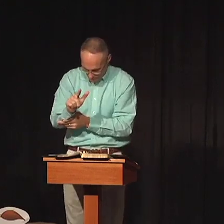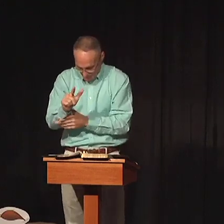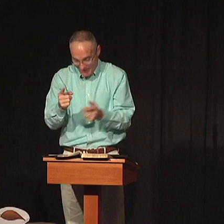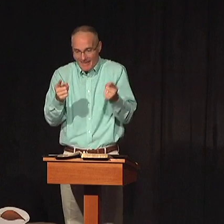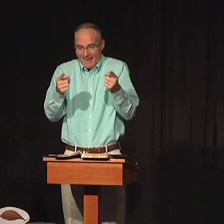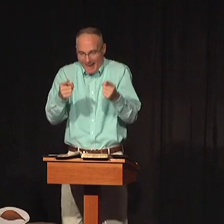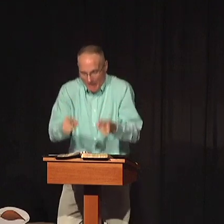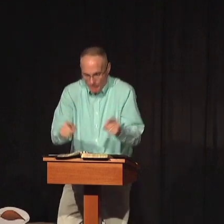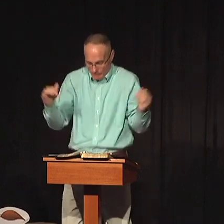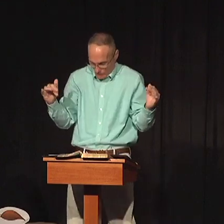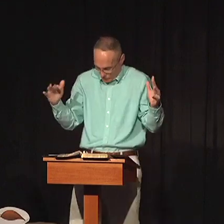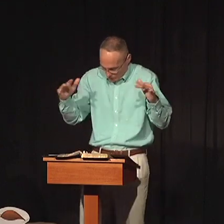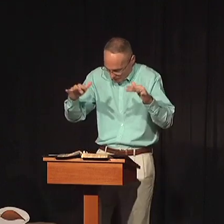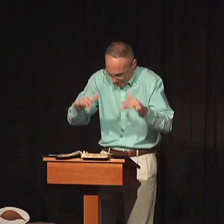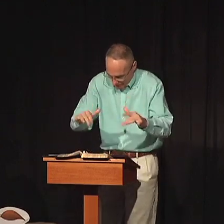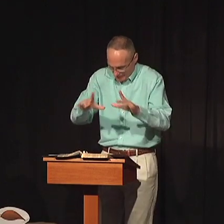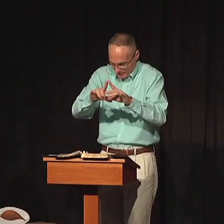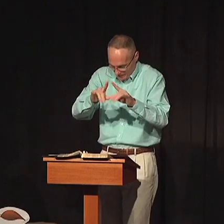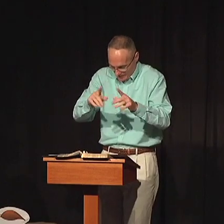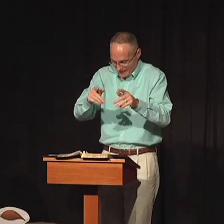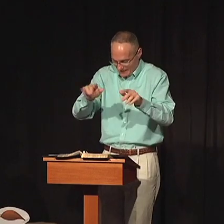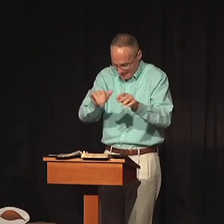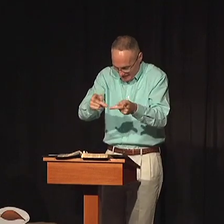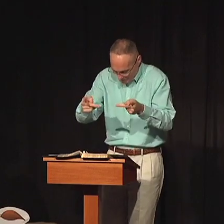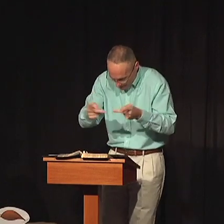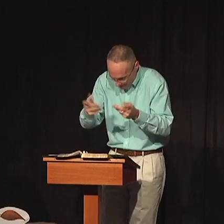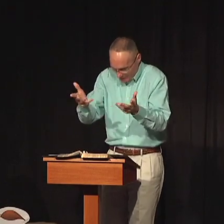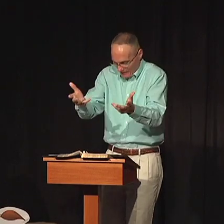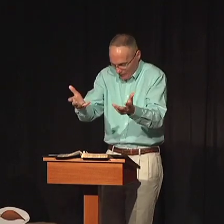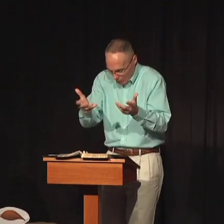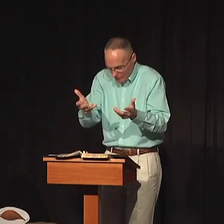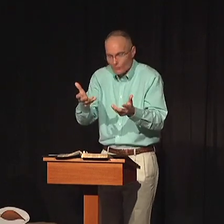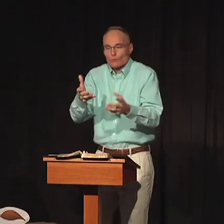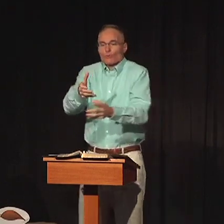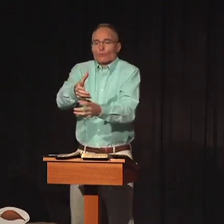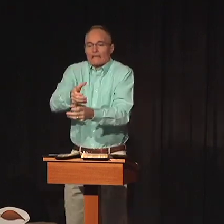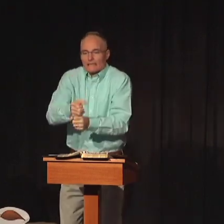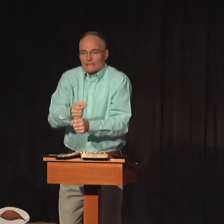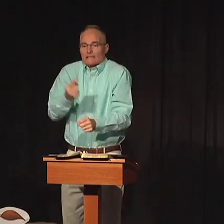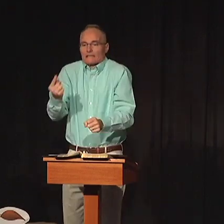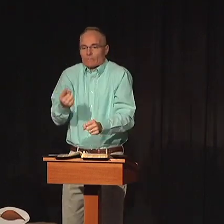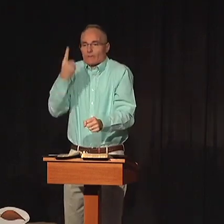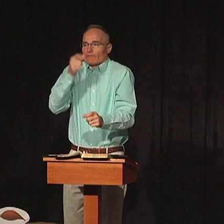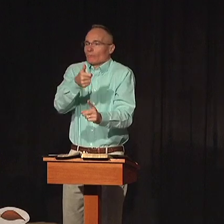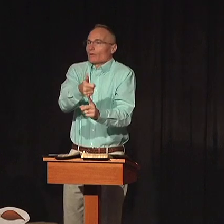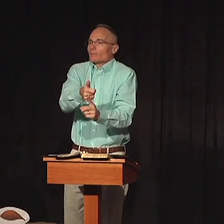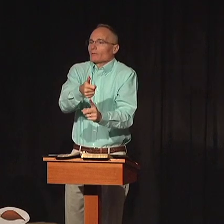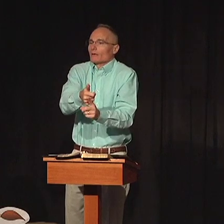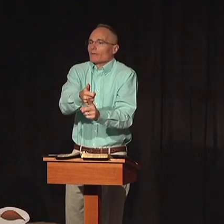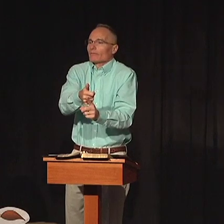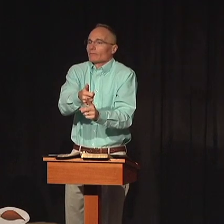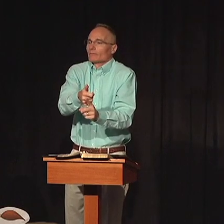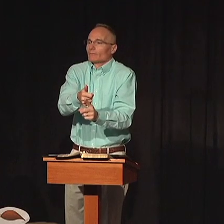mall. They happen to be there at the same time, the same place, and they want to get something for